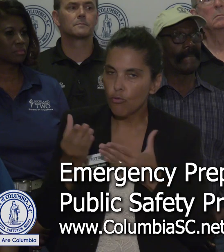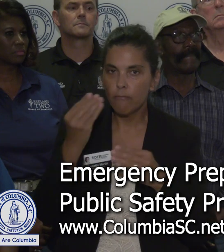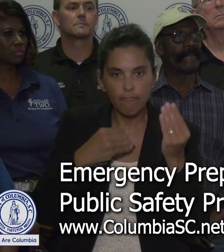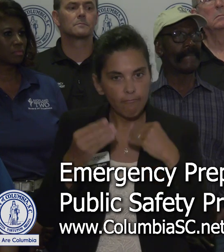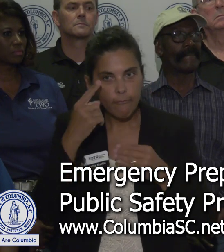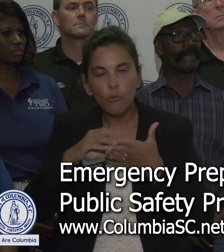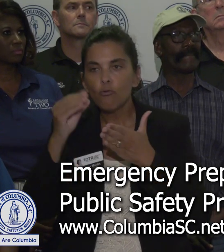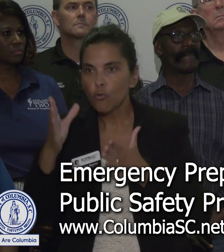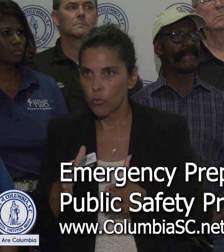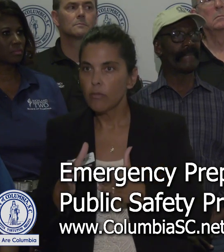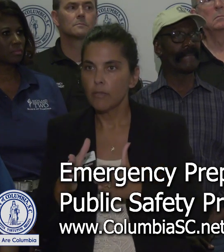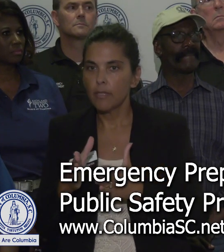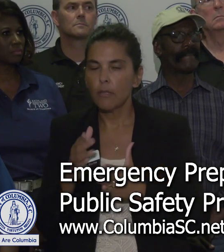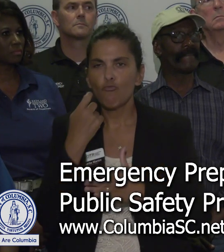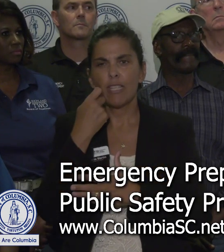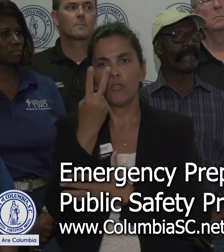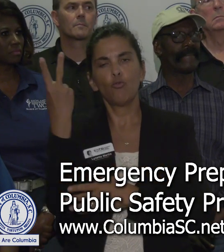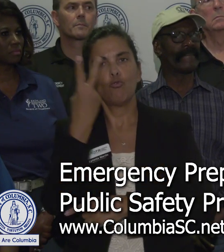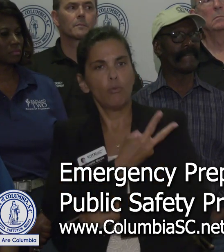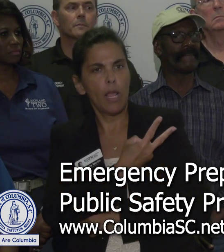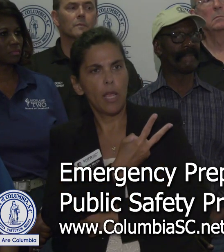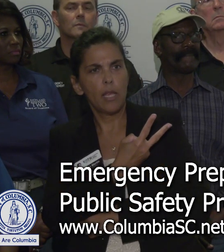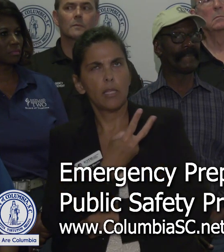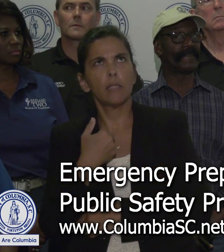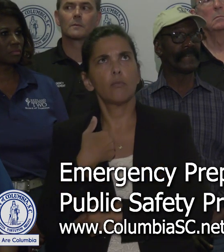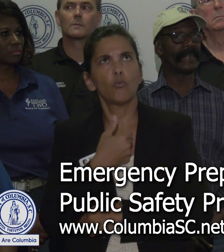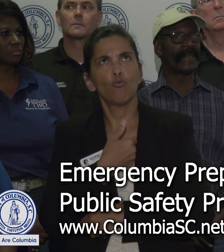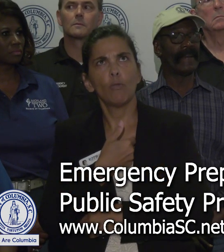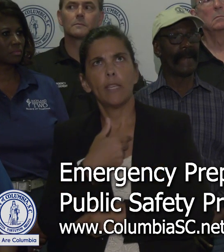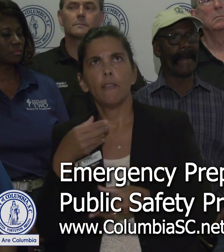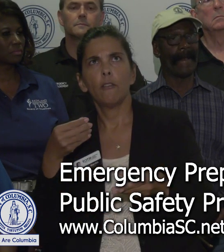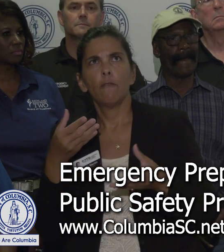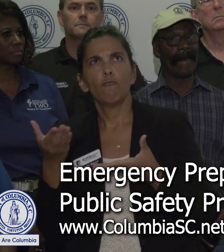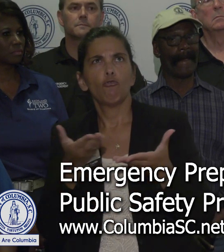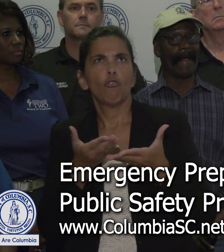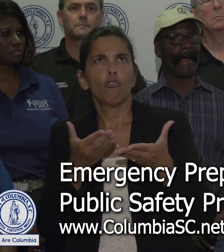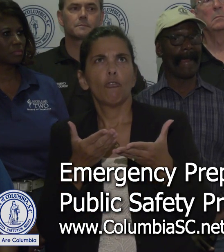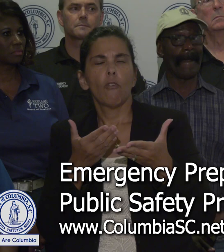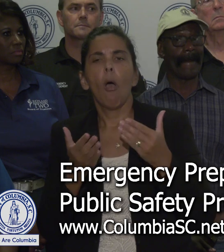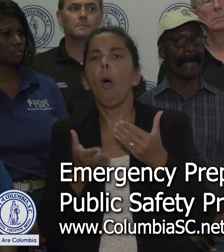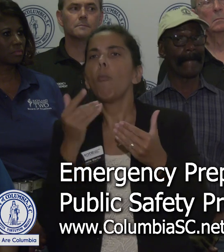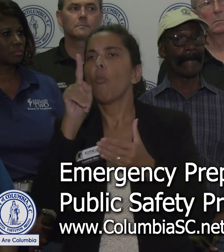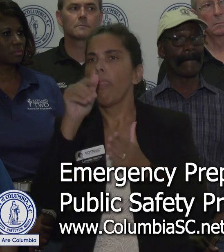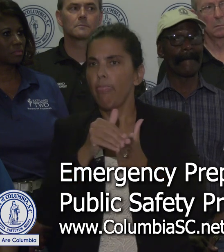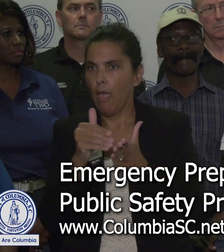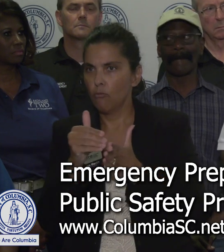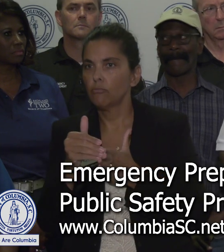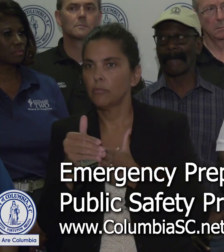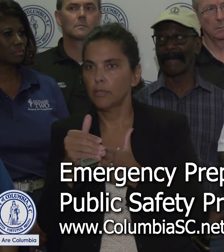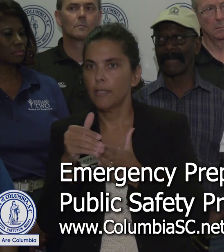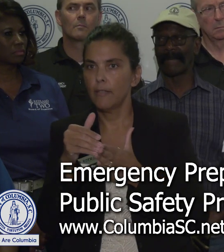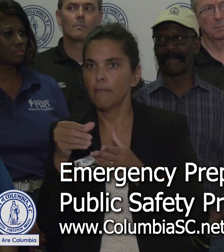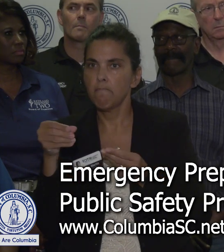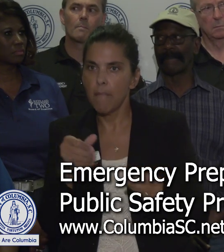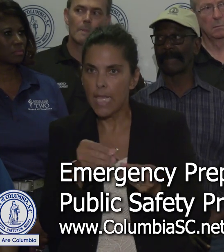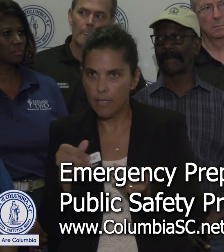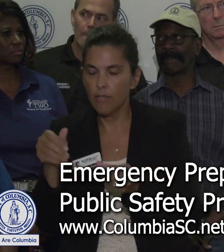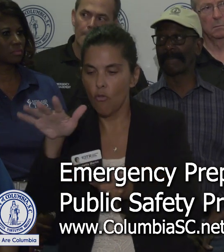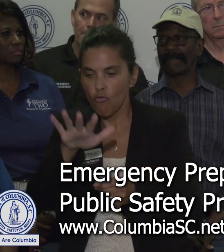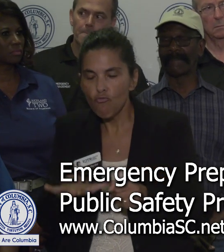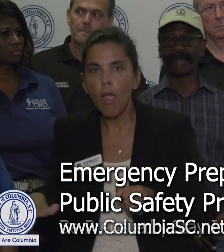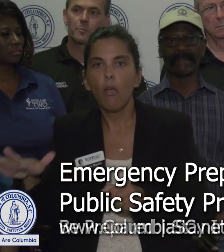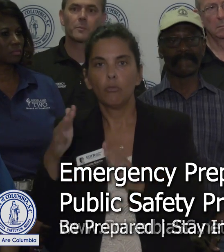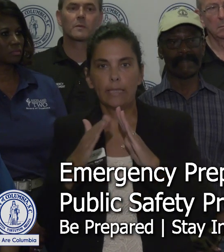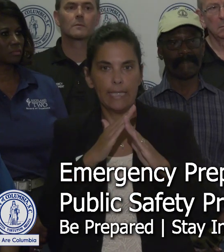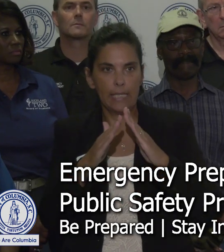students. And over the last 2 days, we've served close to 1,000 meals at various sites across the